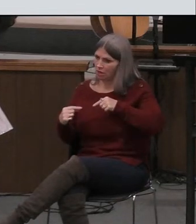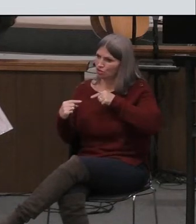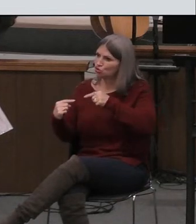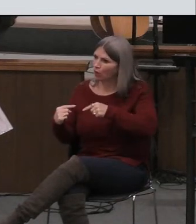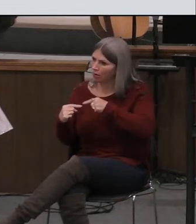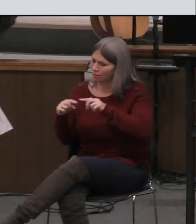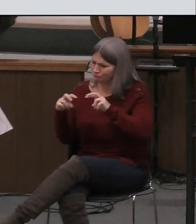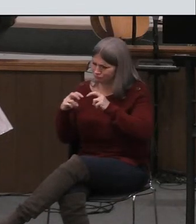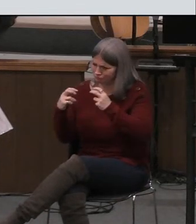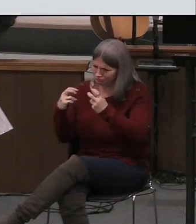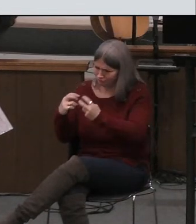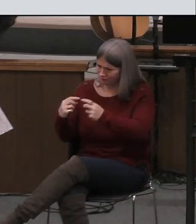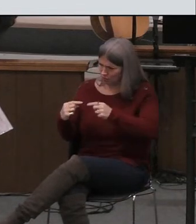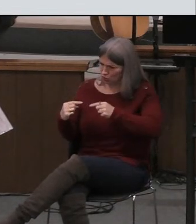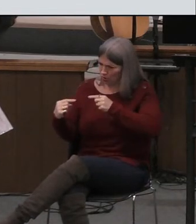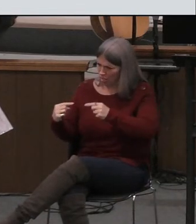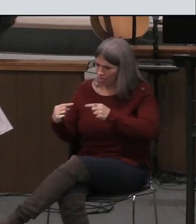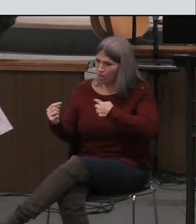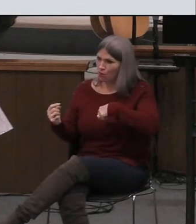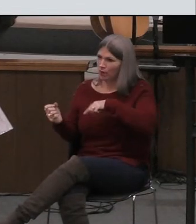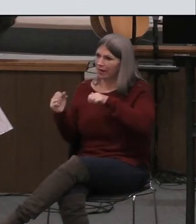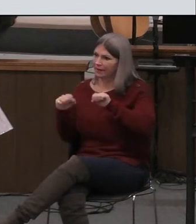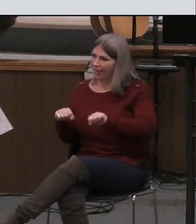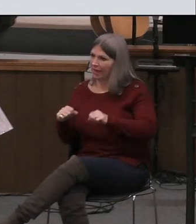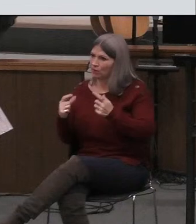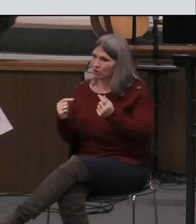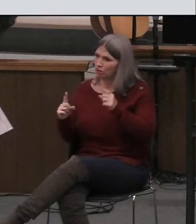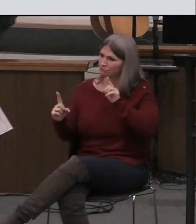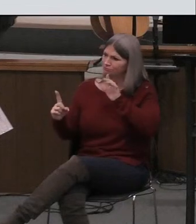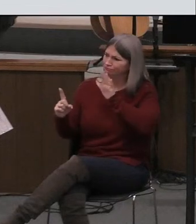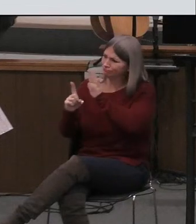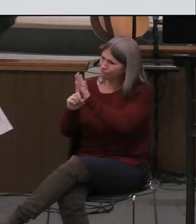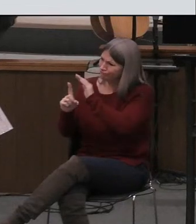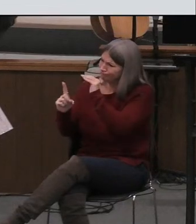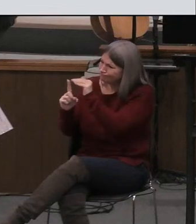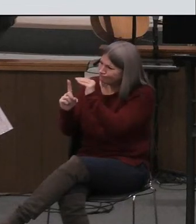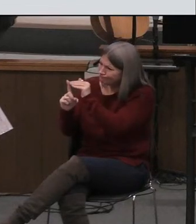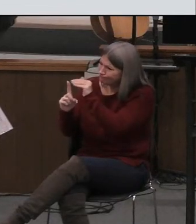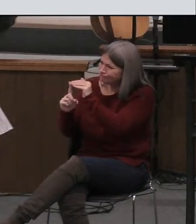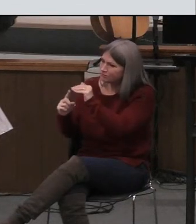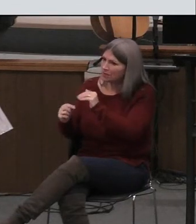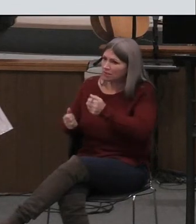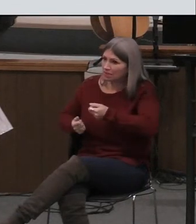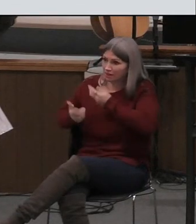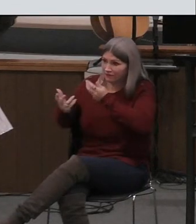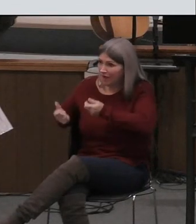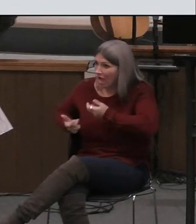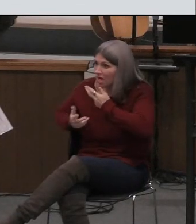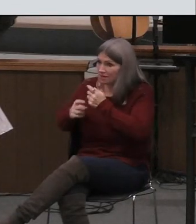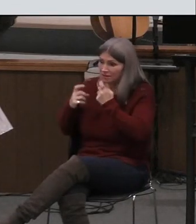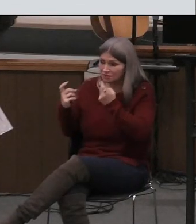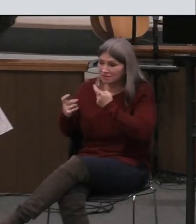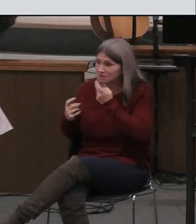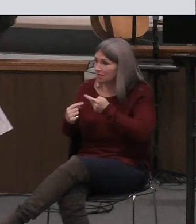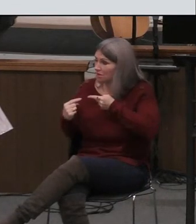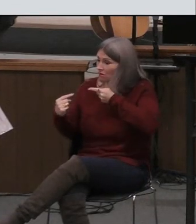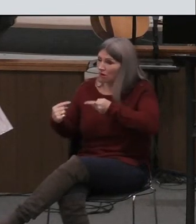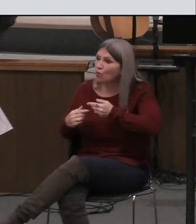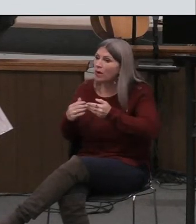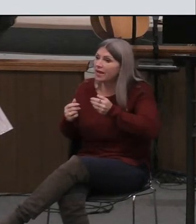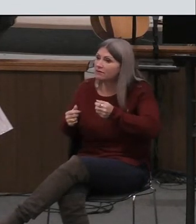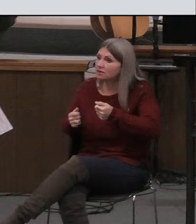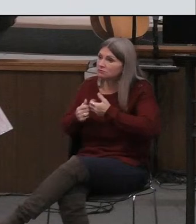something, we can go to one of them. We can confess our sins. We